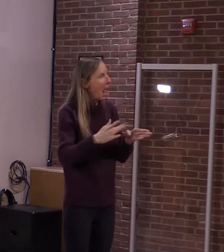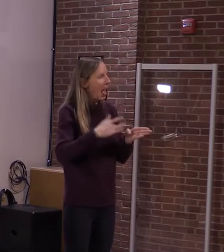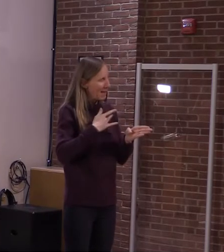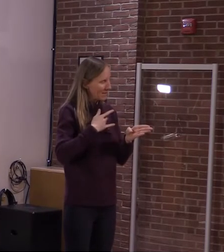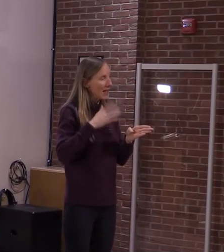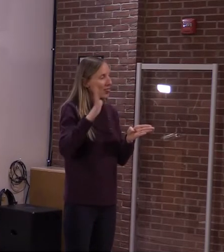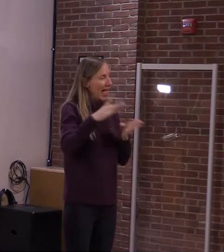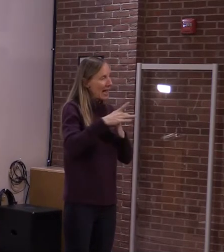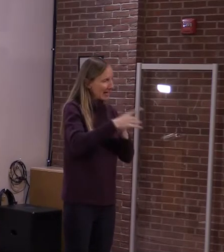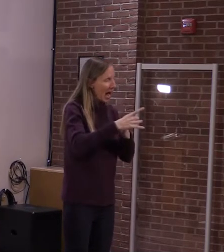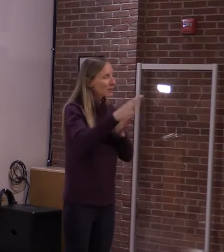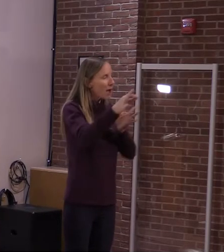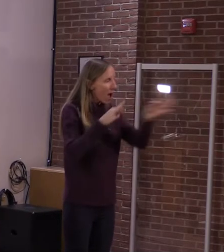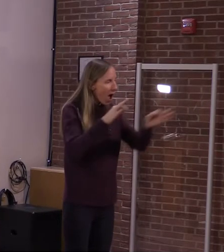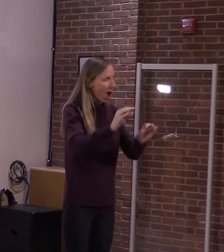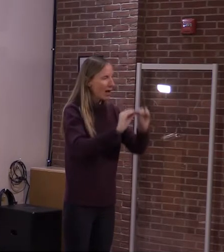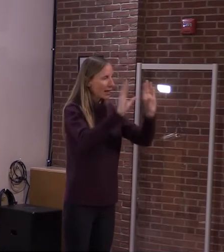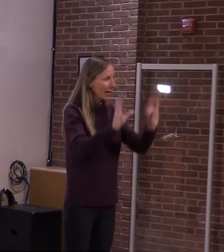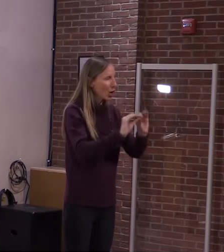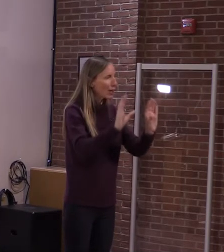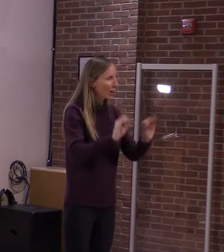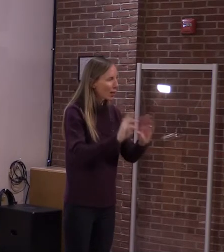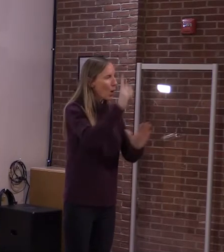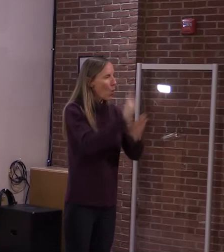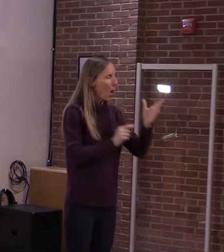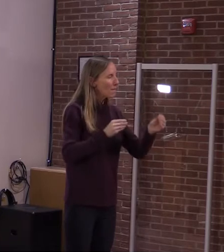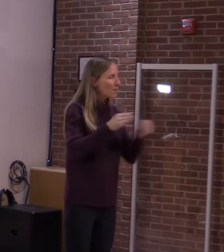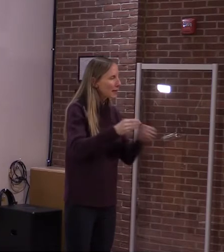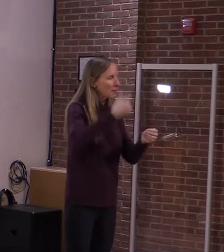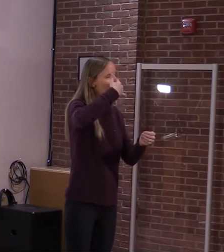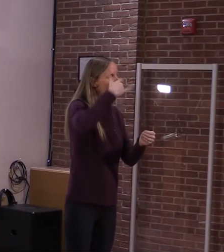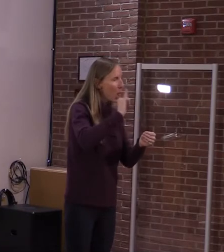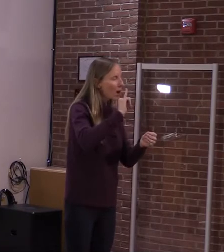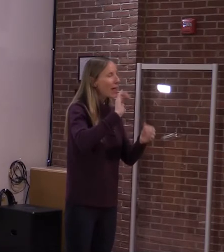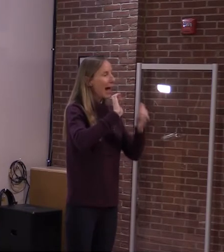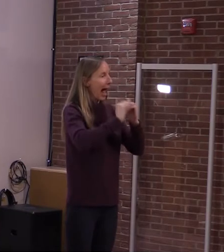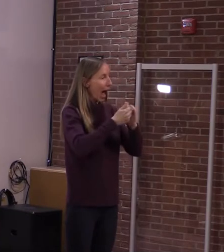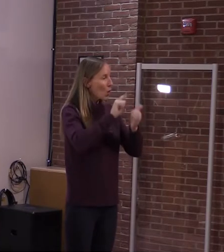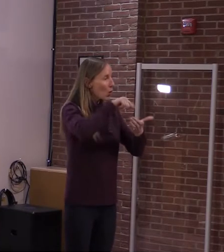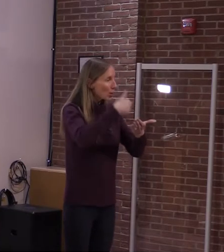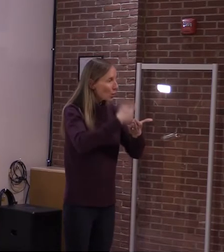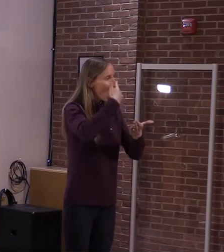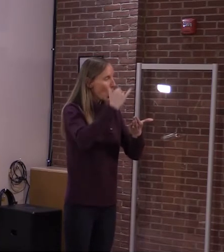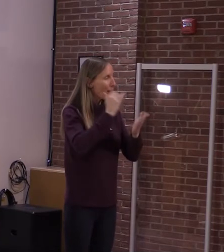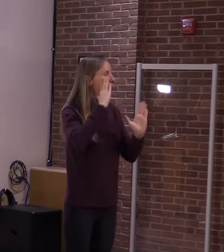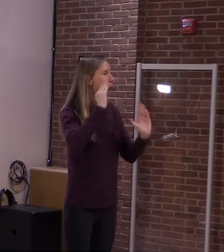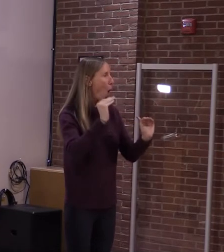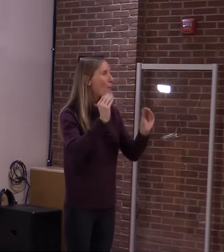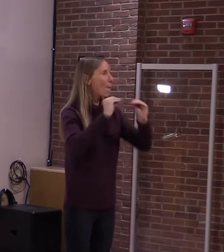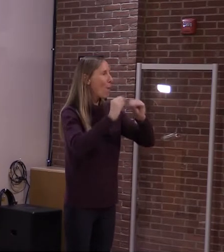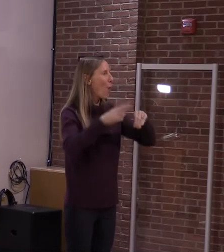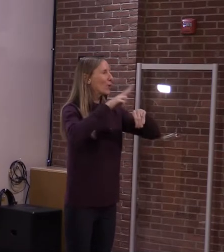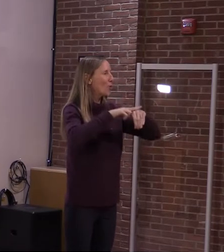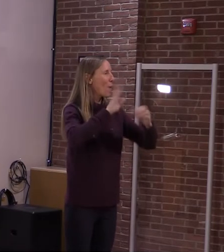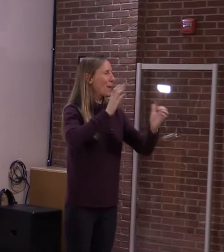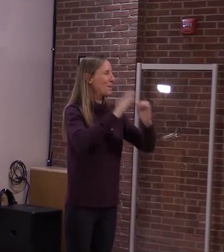will provide districts sufficient flexibility to hold graduations that look a lot more normal than last